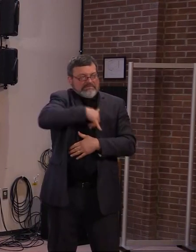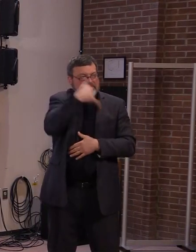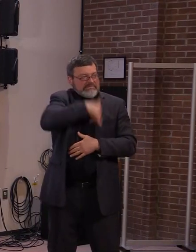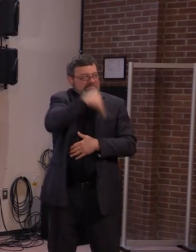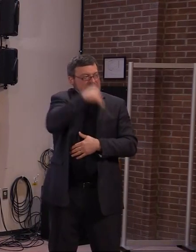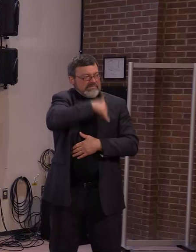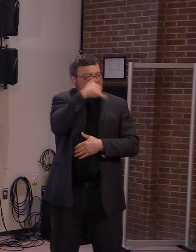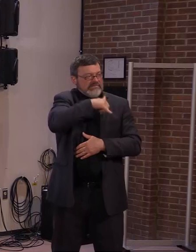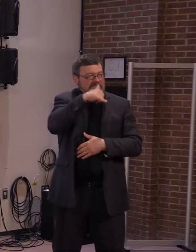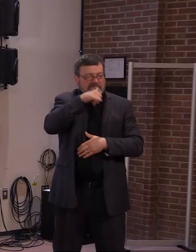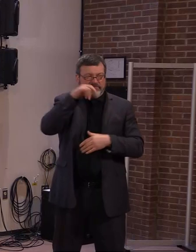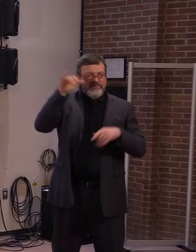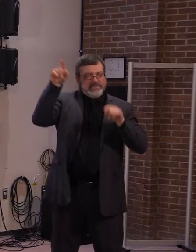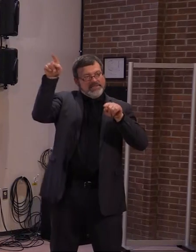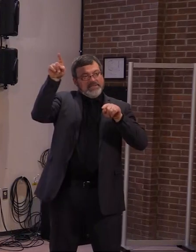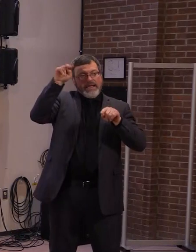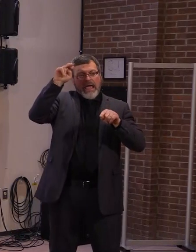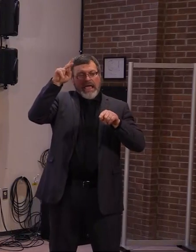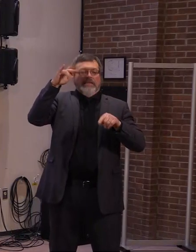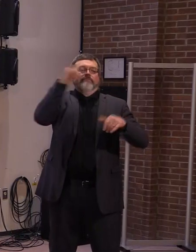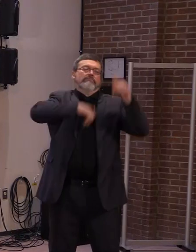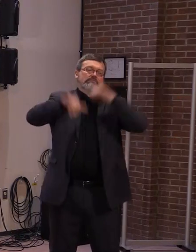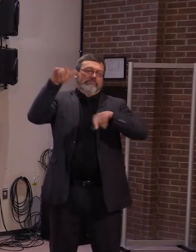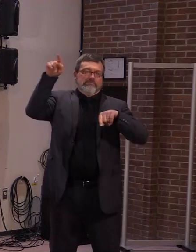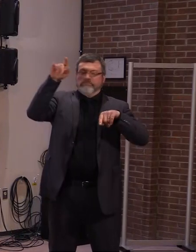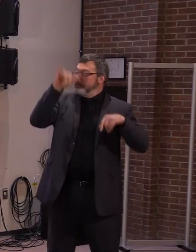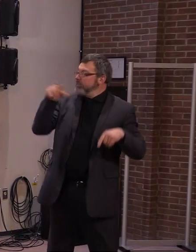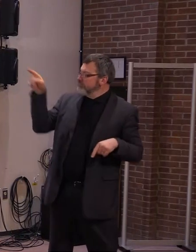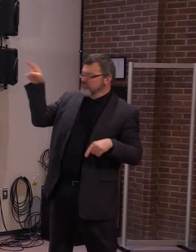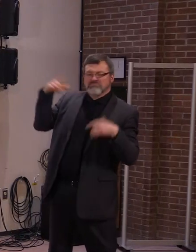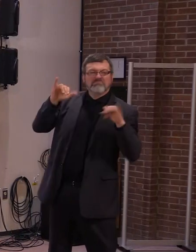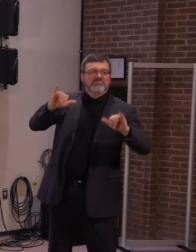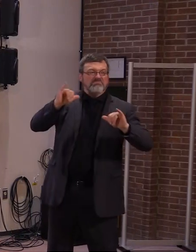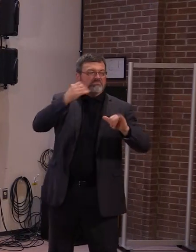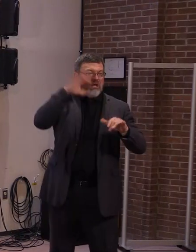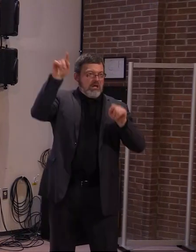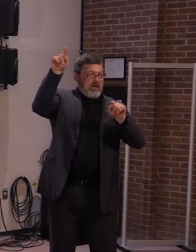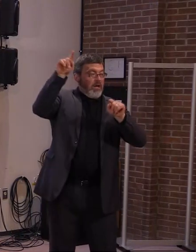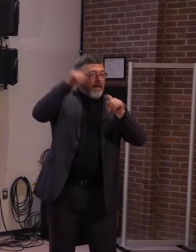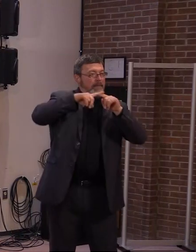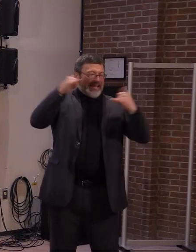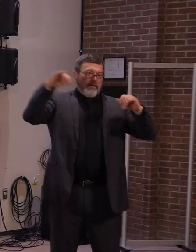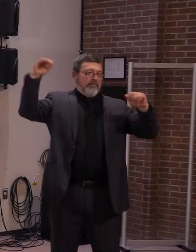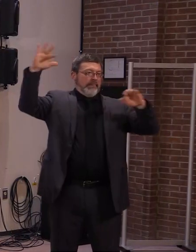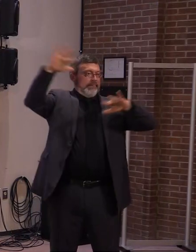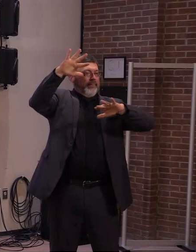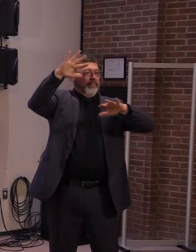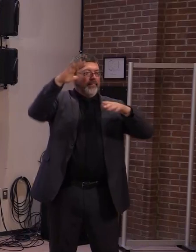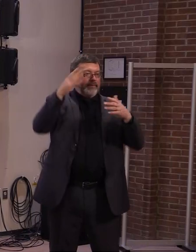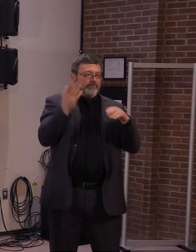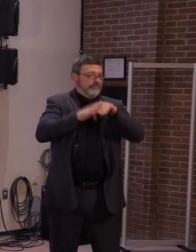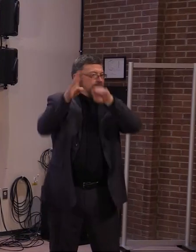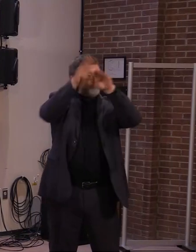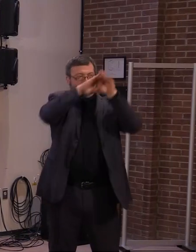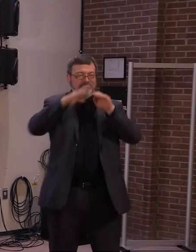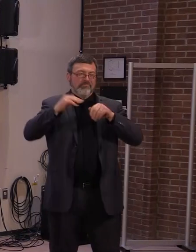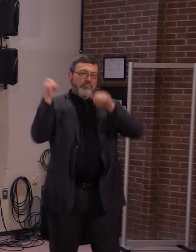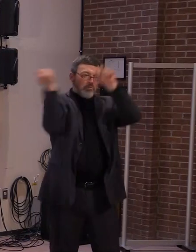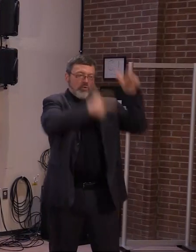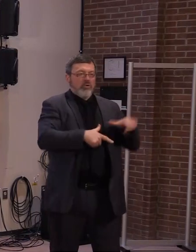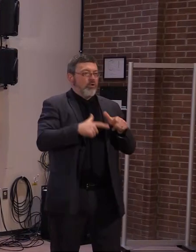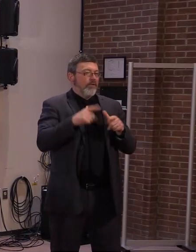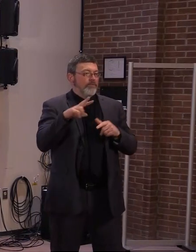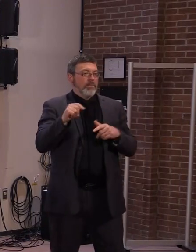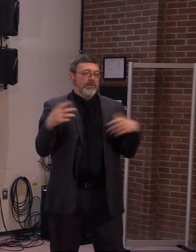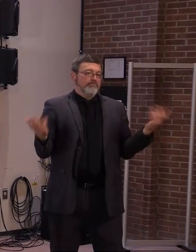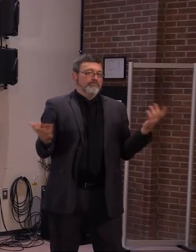across the entire state also at this point compared to the last few weeks. Again, a continued area that is a bright